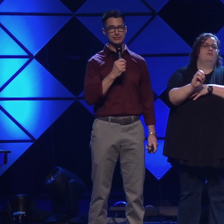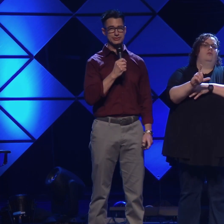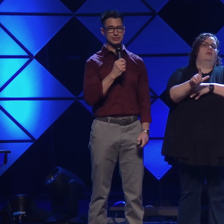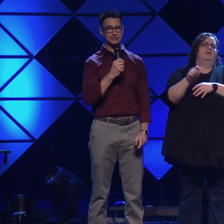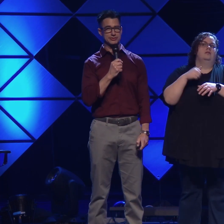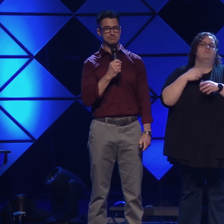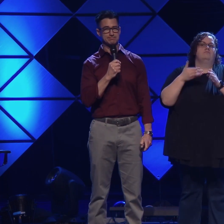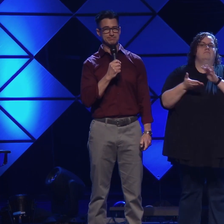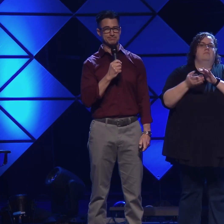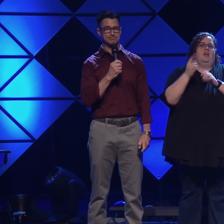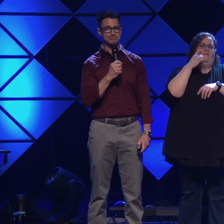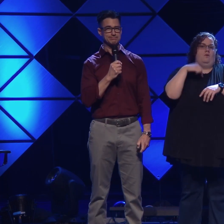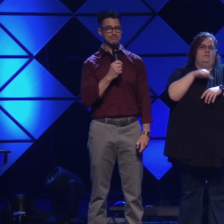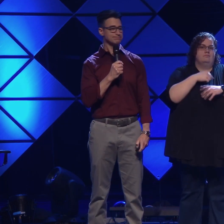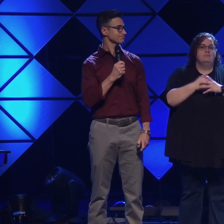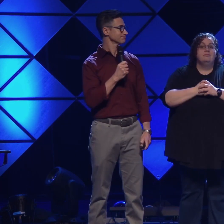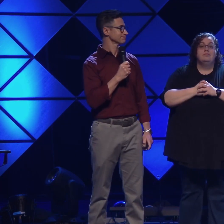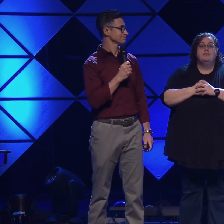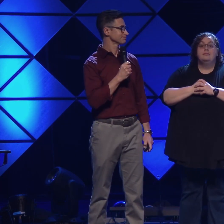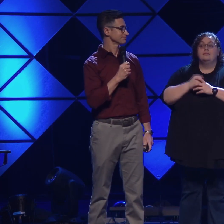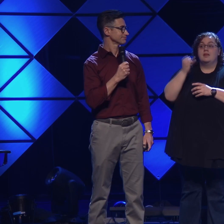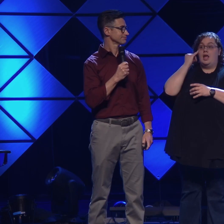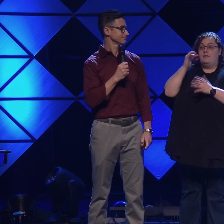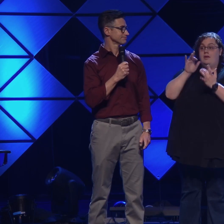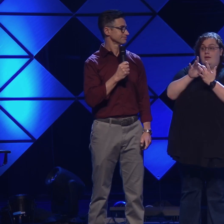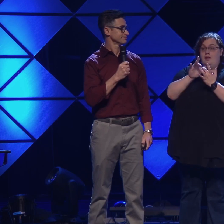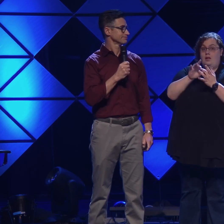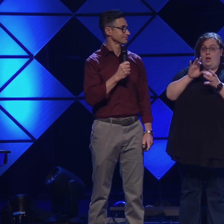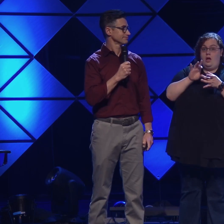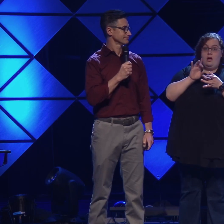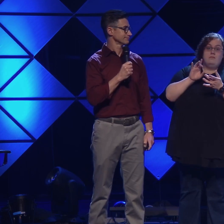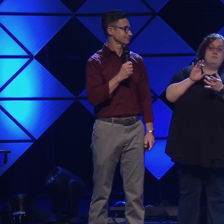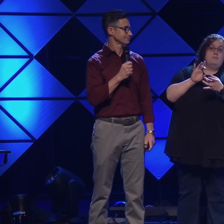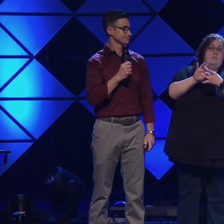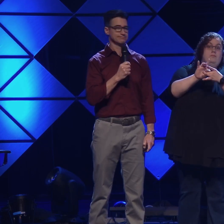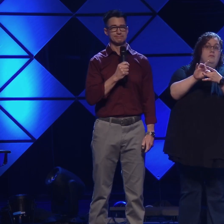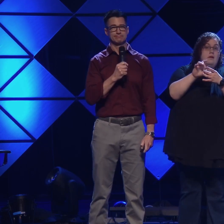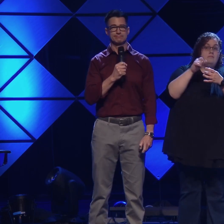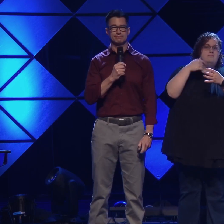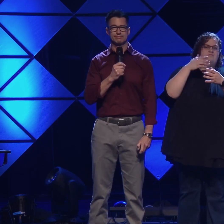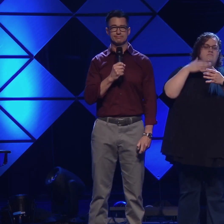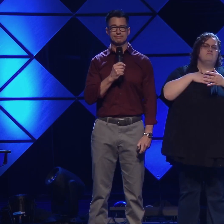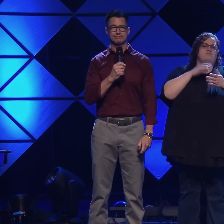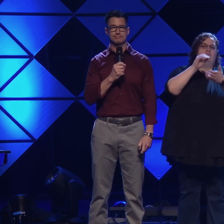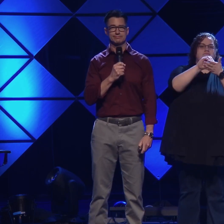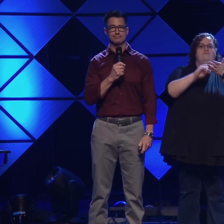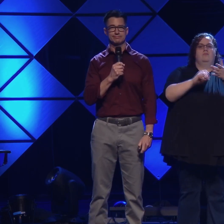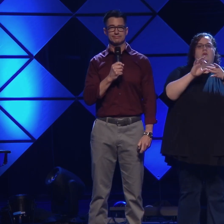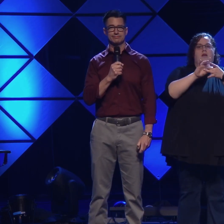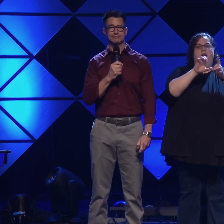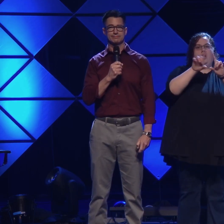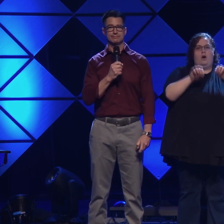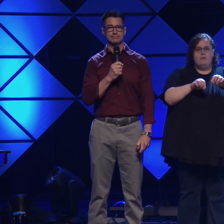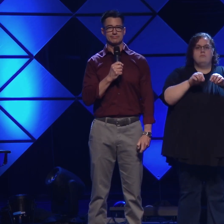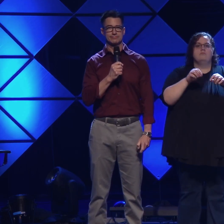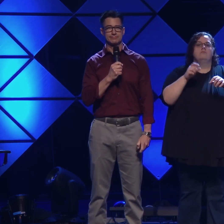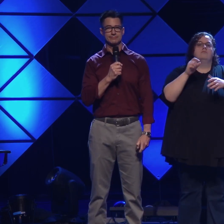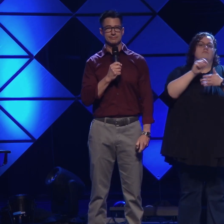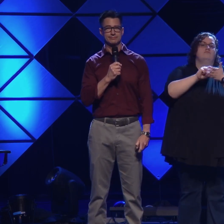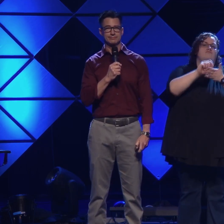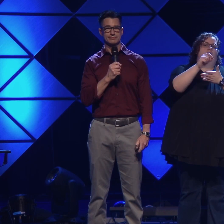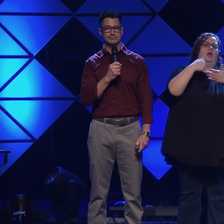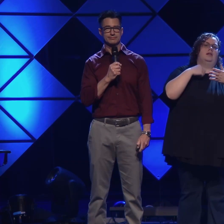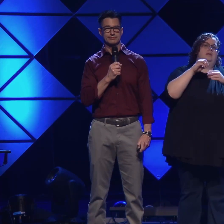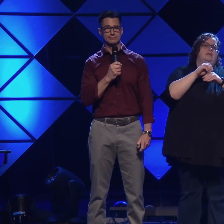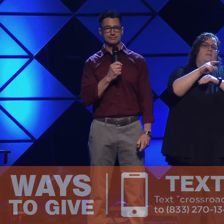that after the service. If you're connecting digitally for the first time, just fill out your digital Connect card and check the box, send me a copy